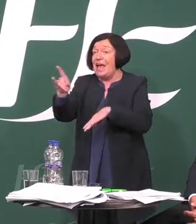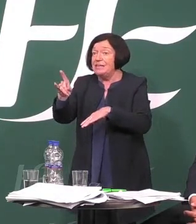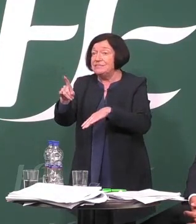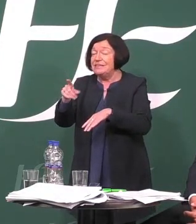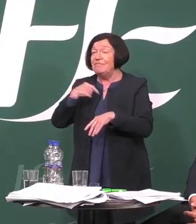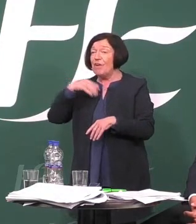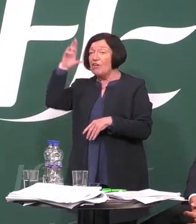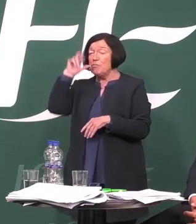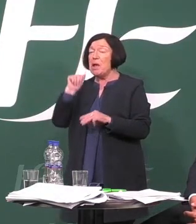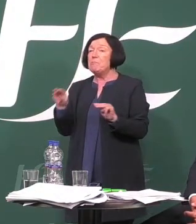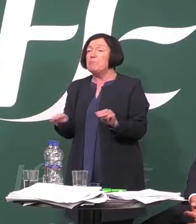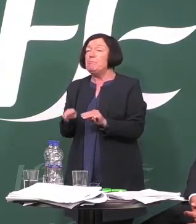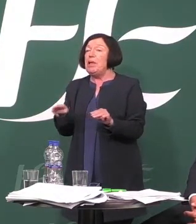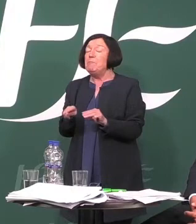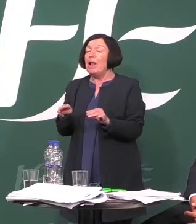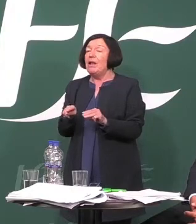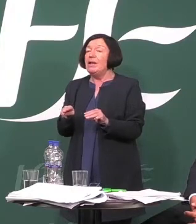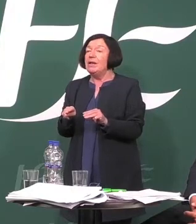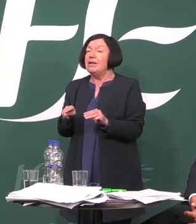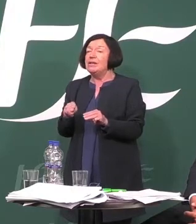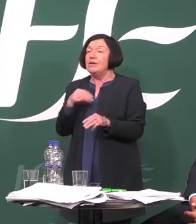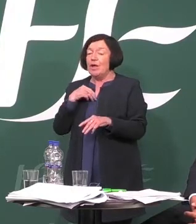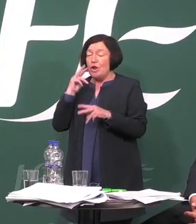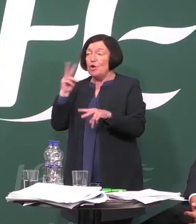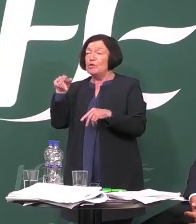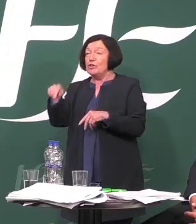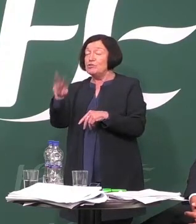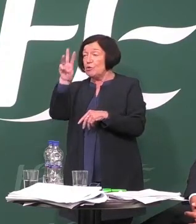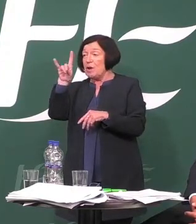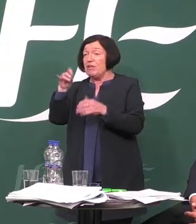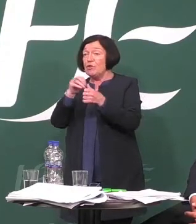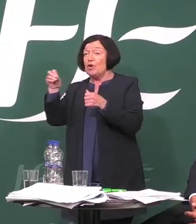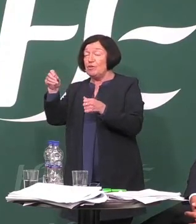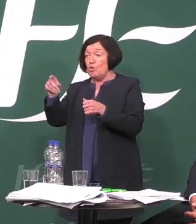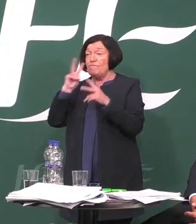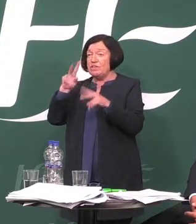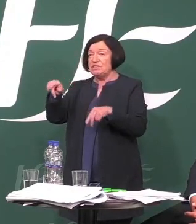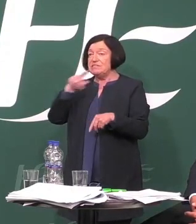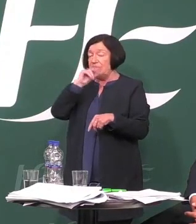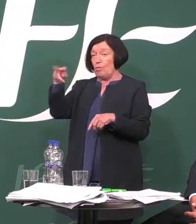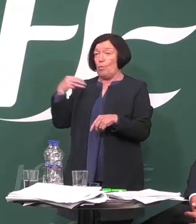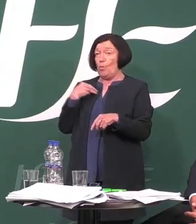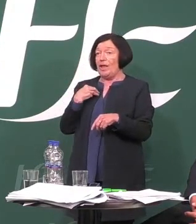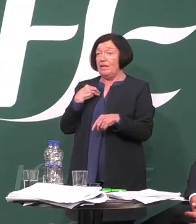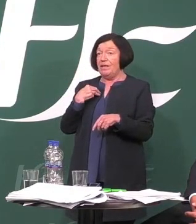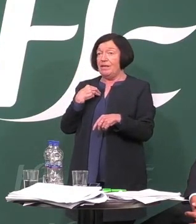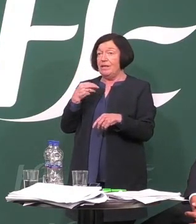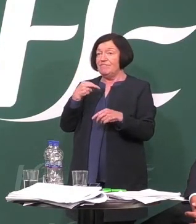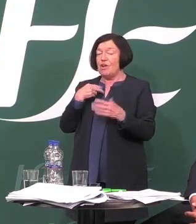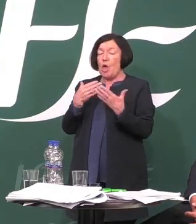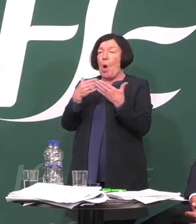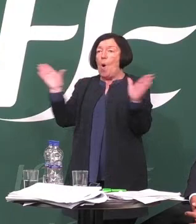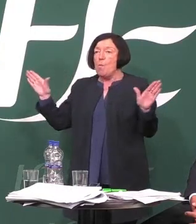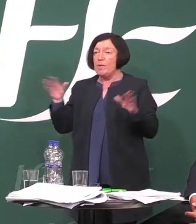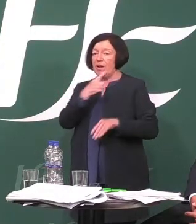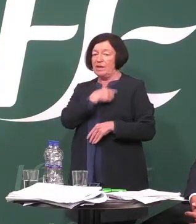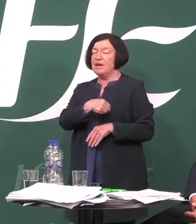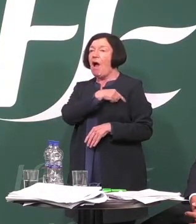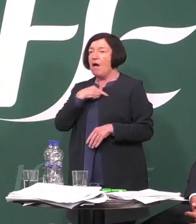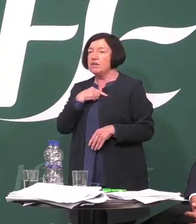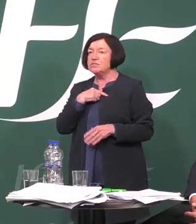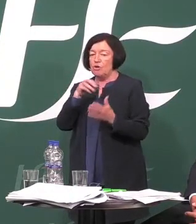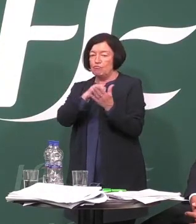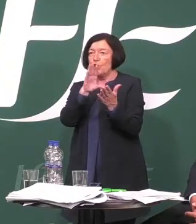but if I remember, people from the WHO and otherwise who visited our shores saying that we were extremely open and honest,